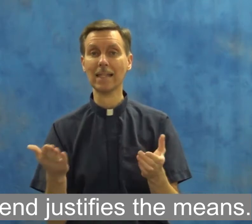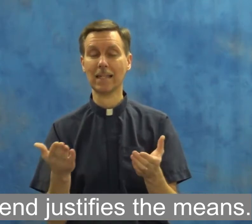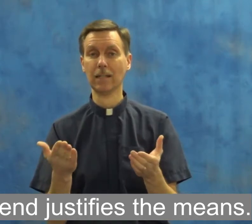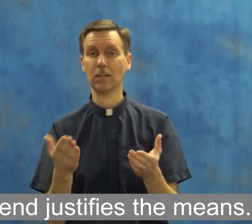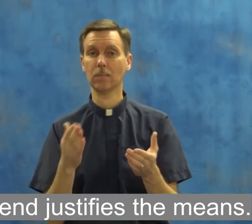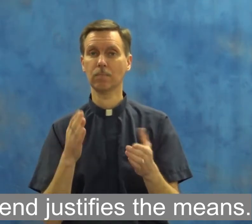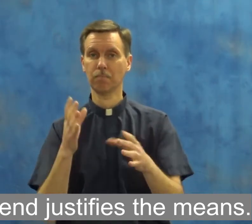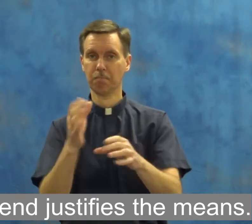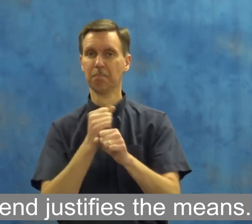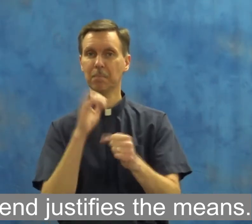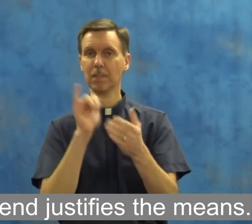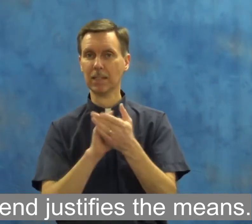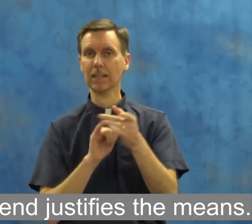anything to get that.